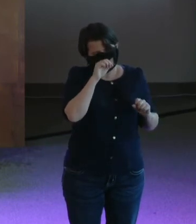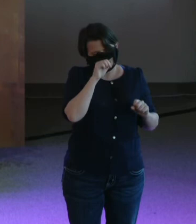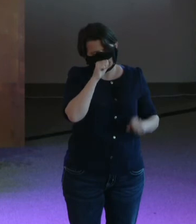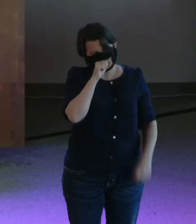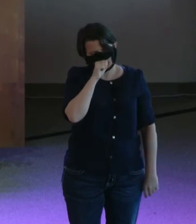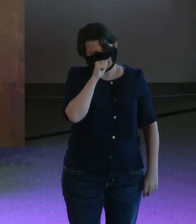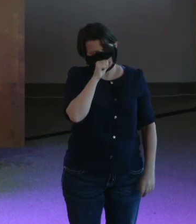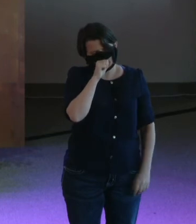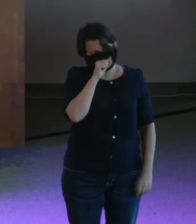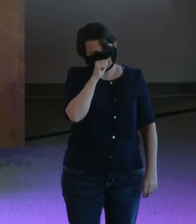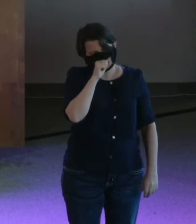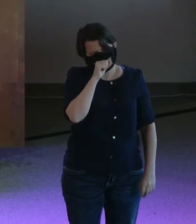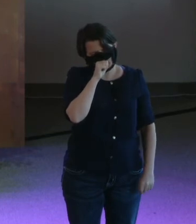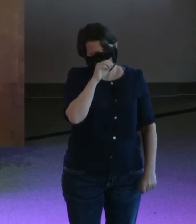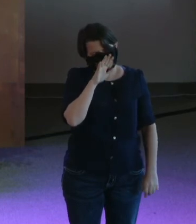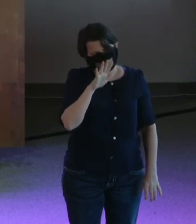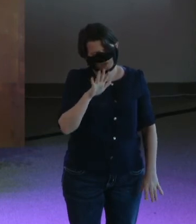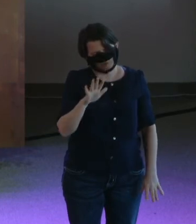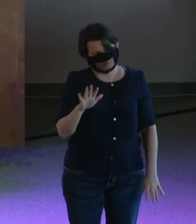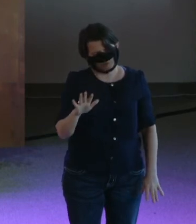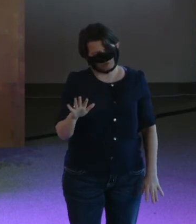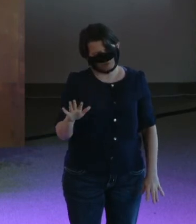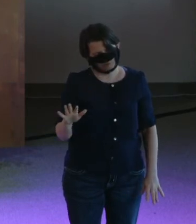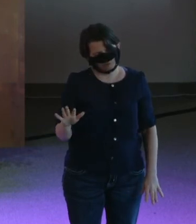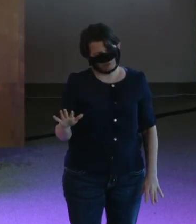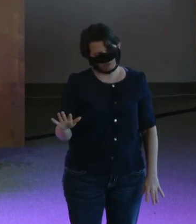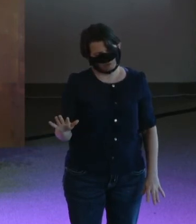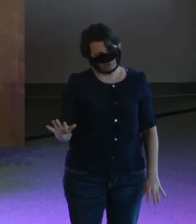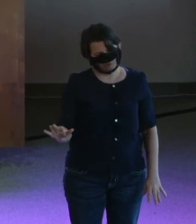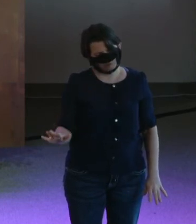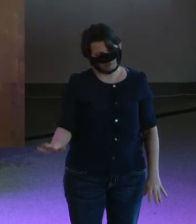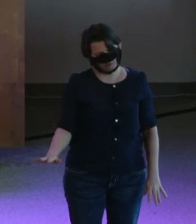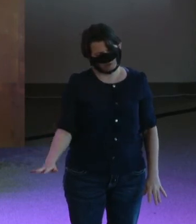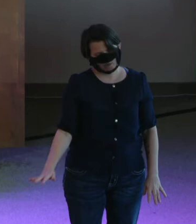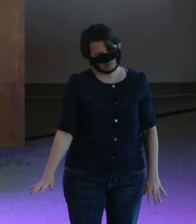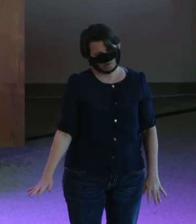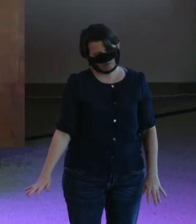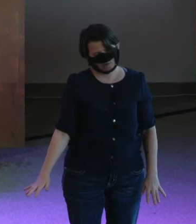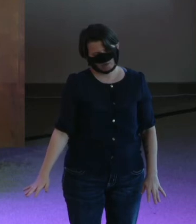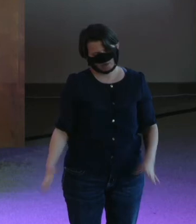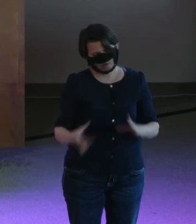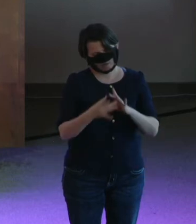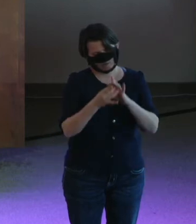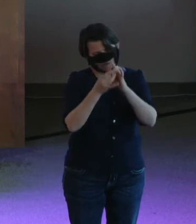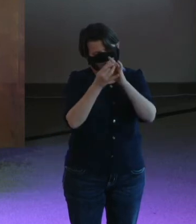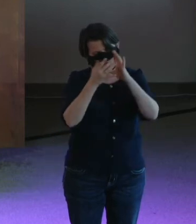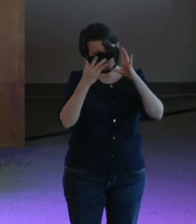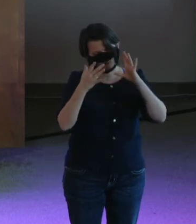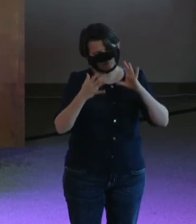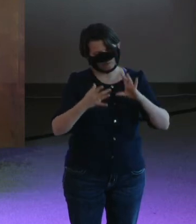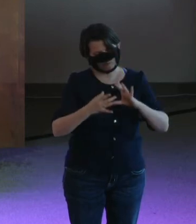Hold it, exhale. Releasing again, releasing again.